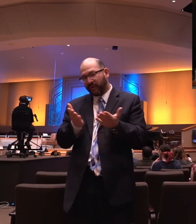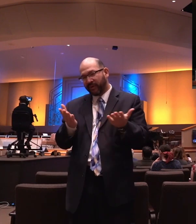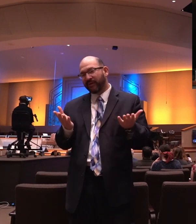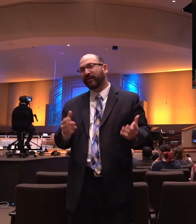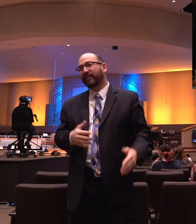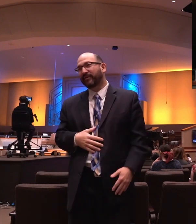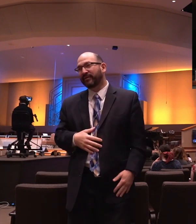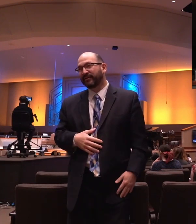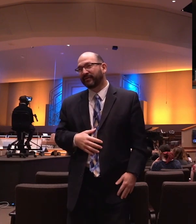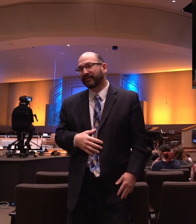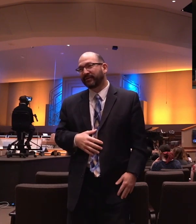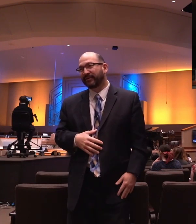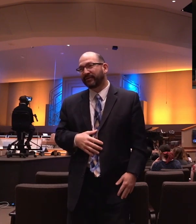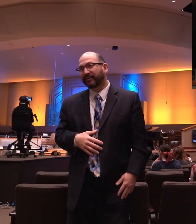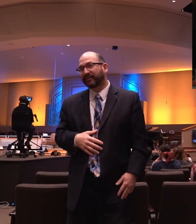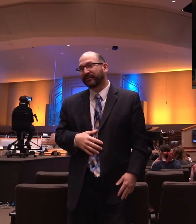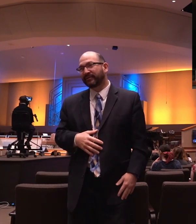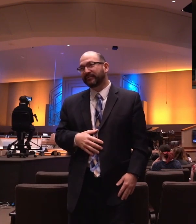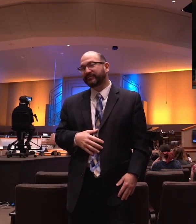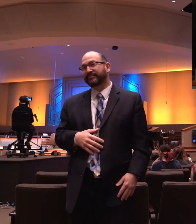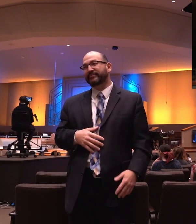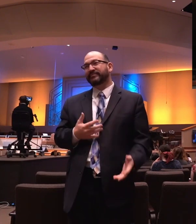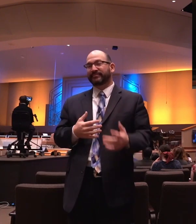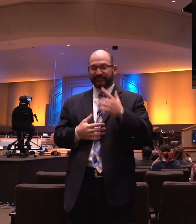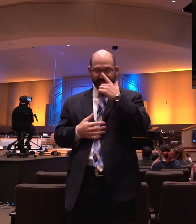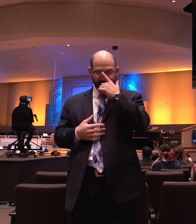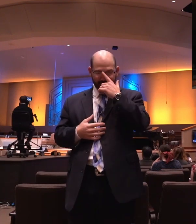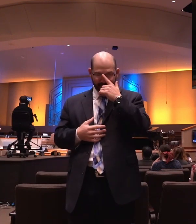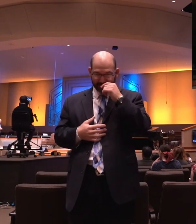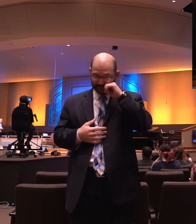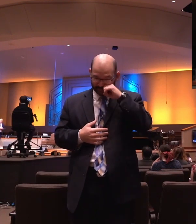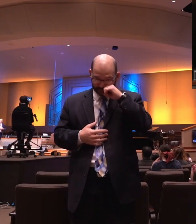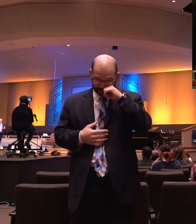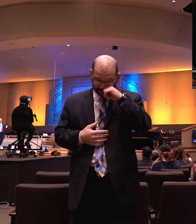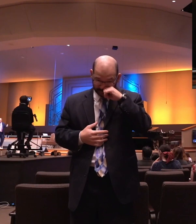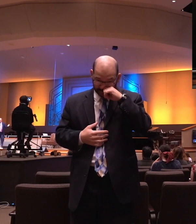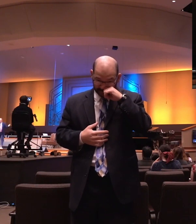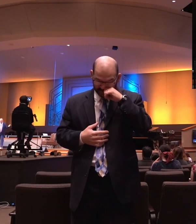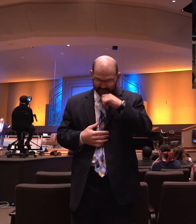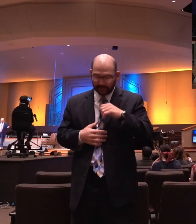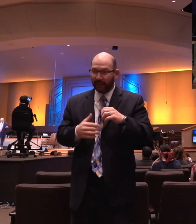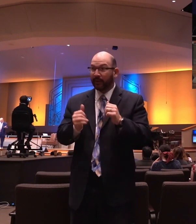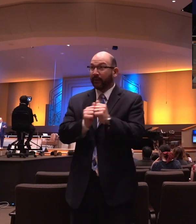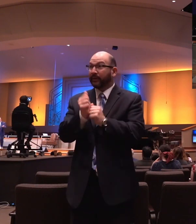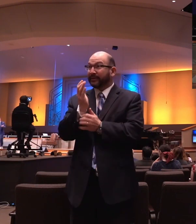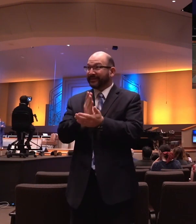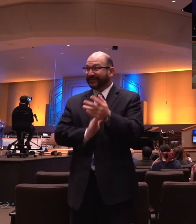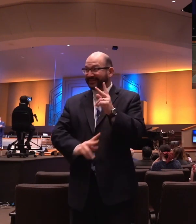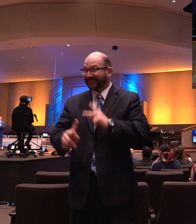It's a fake. At least, that was the case with some people I knew.